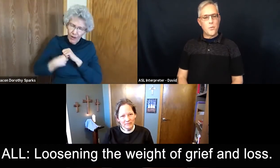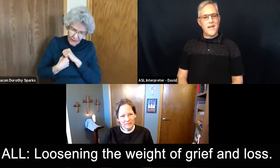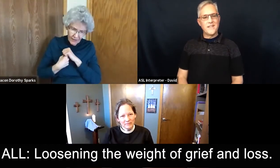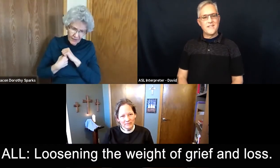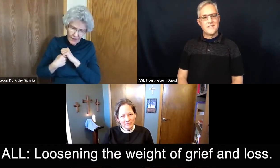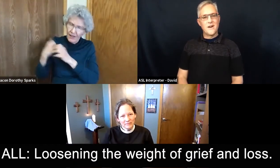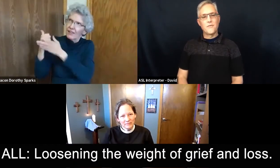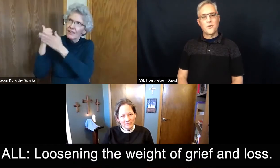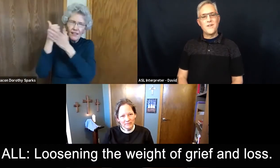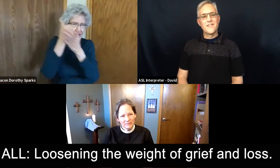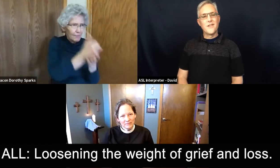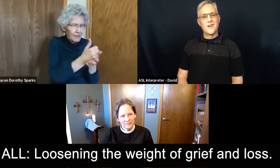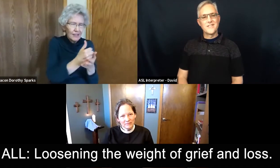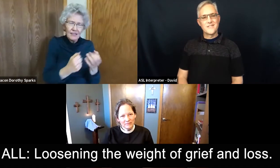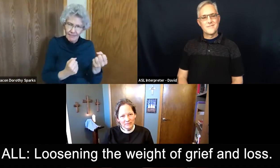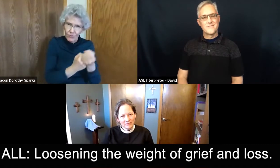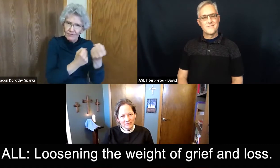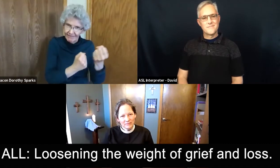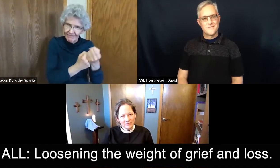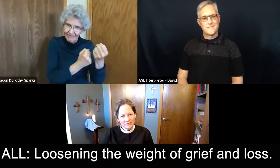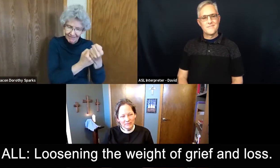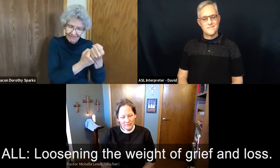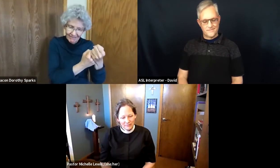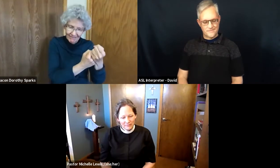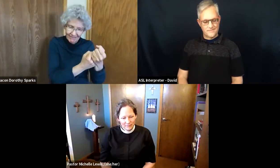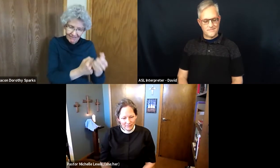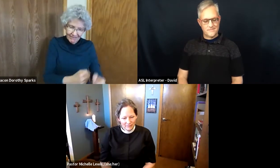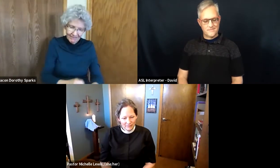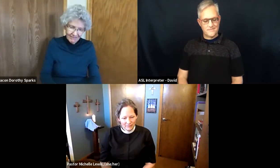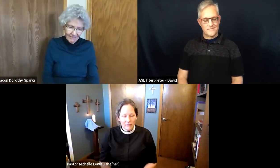Loosening the weight of grief and loss.